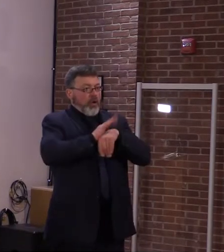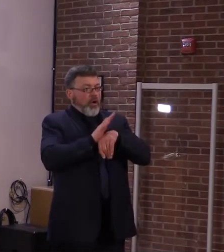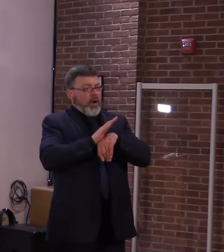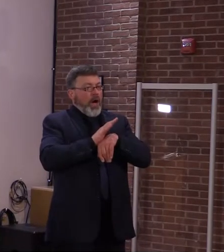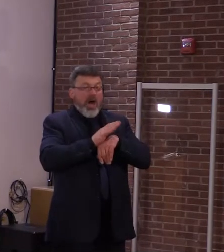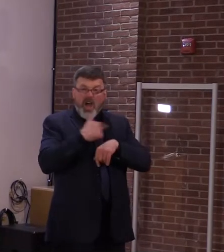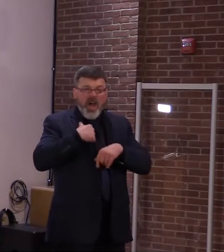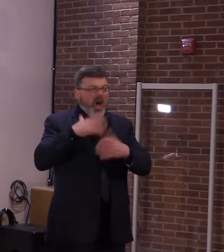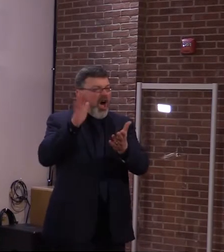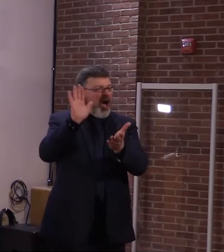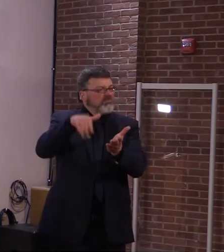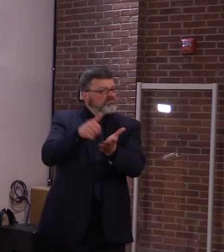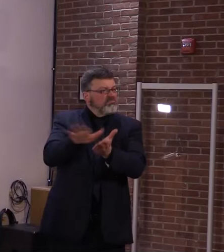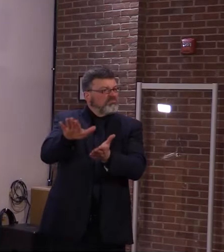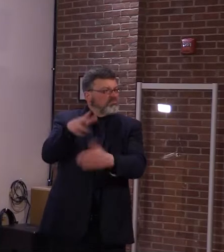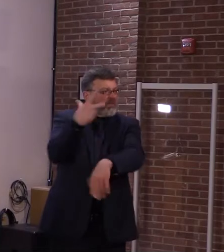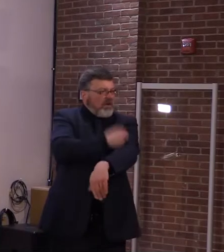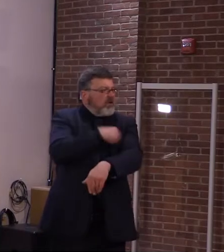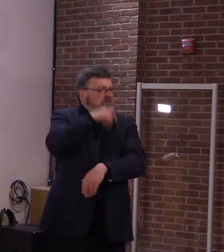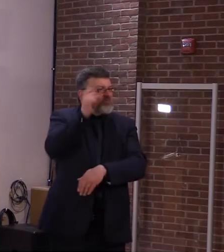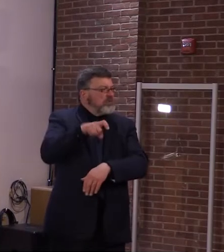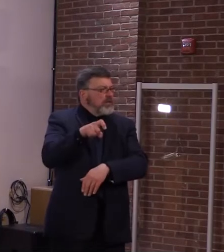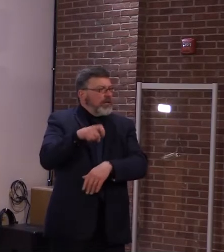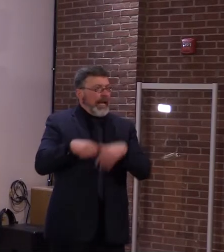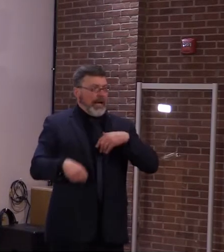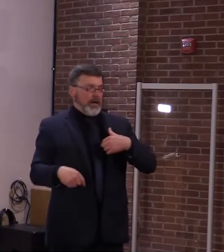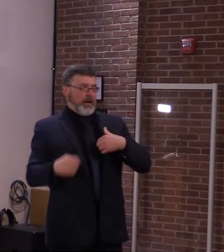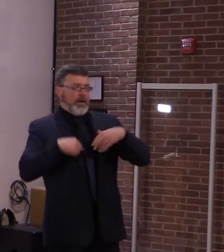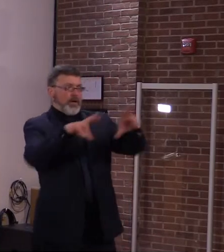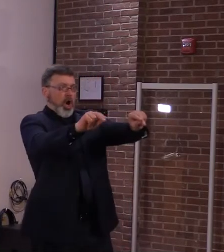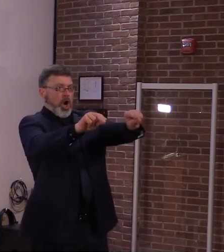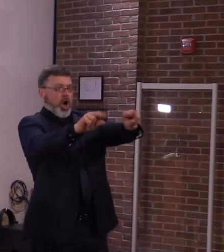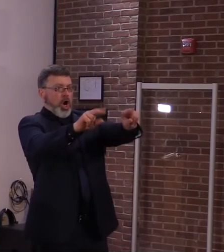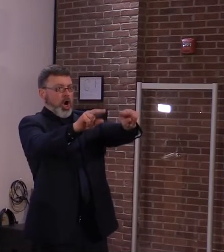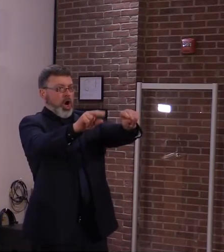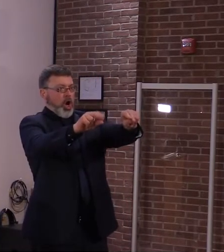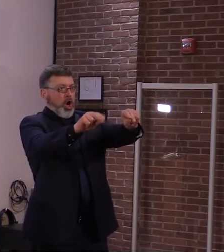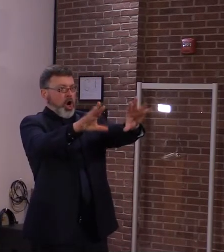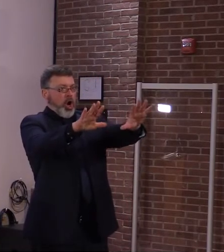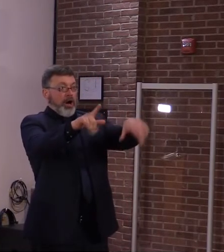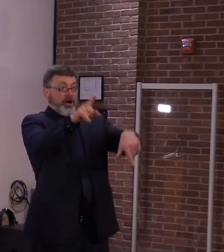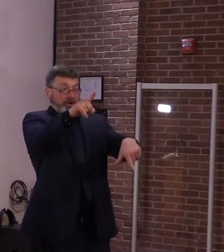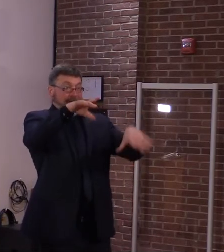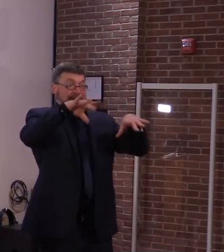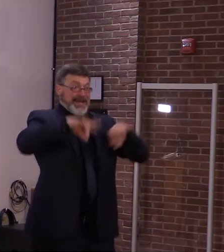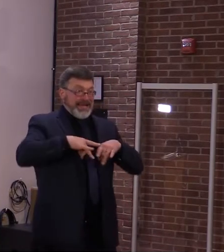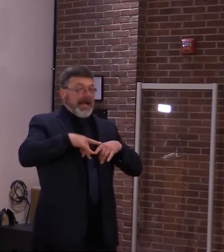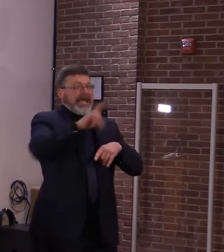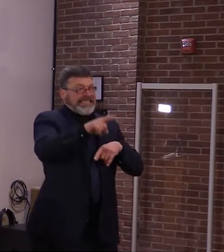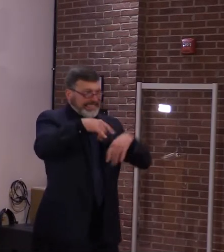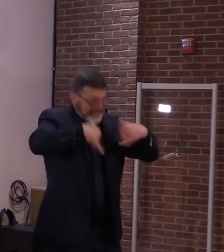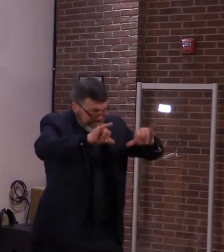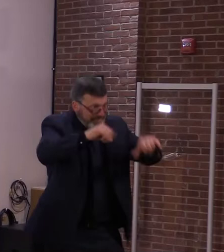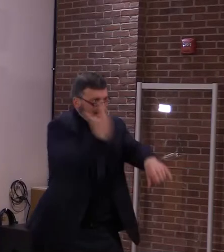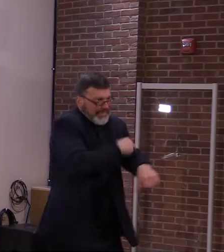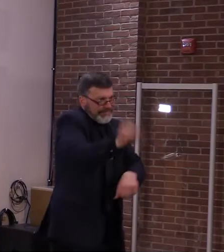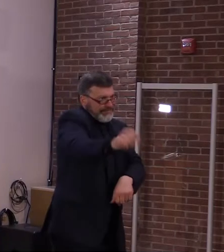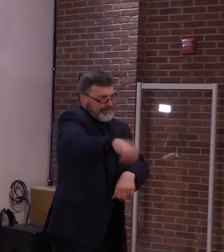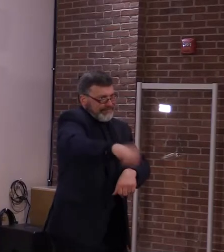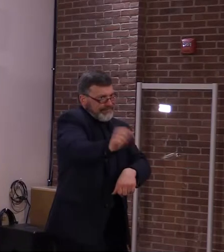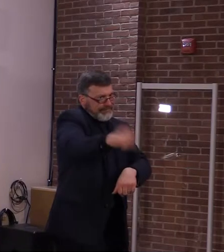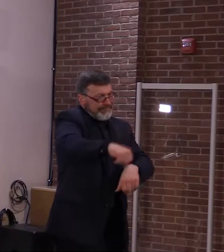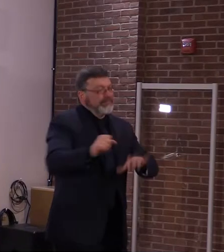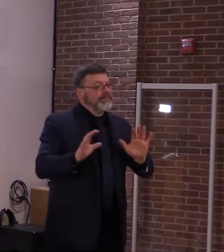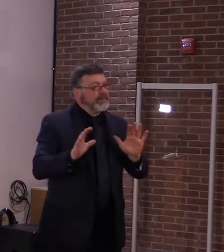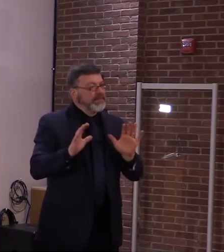us that it is not always a benign condition. It is not always something that has no long-term ramifications